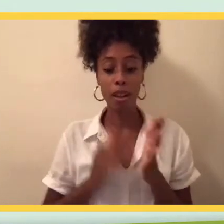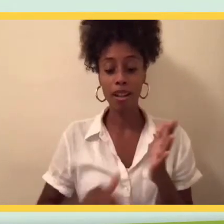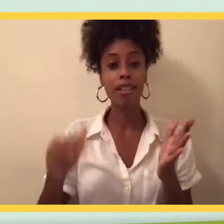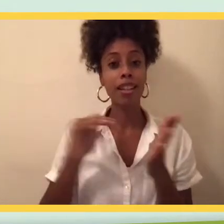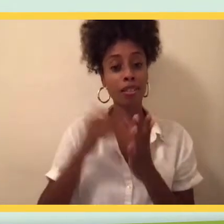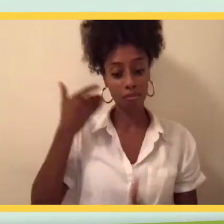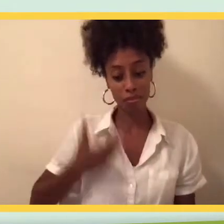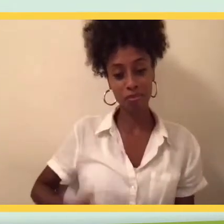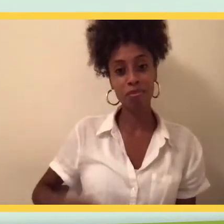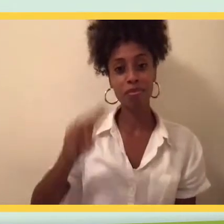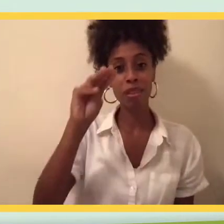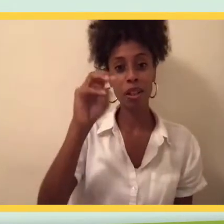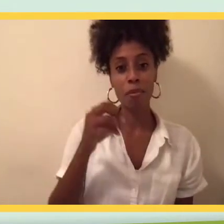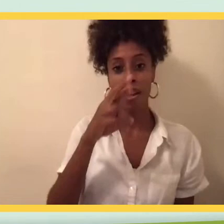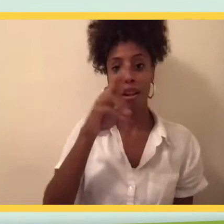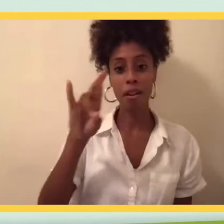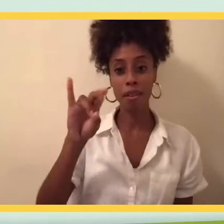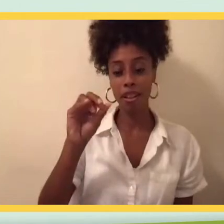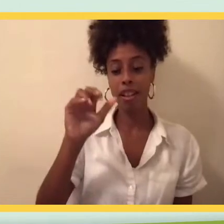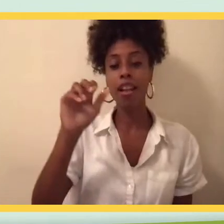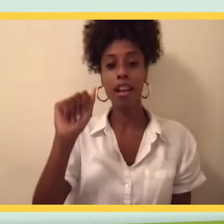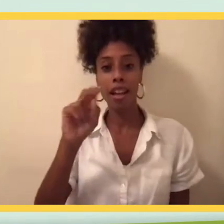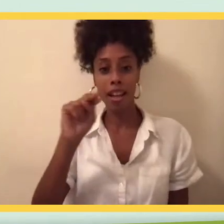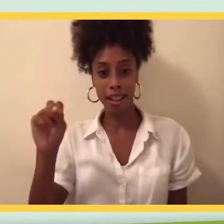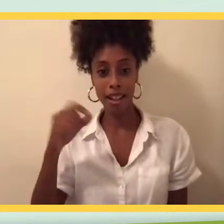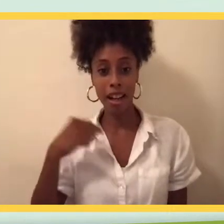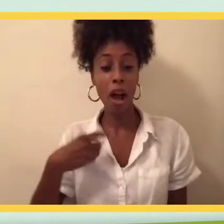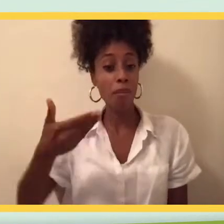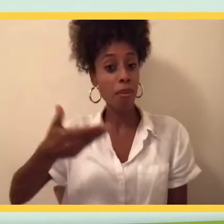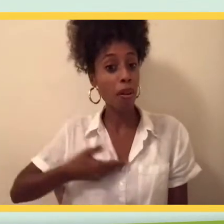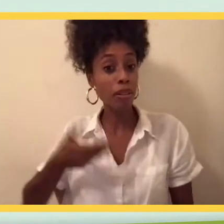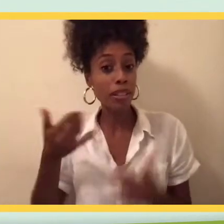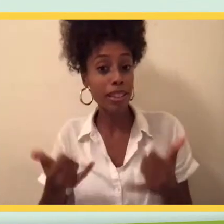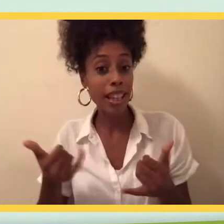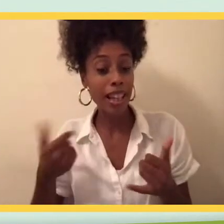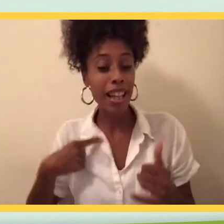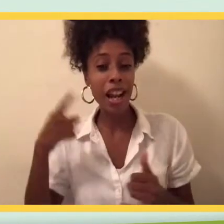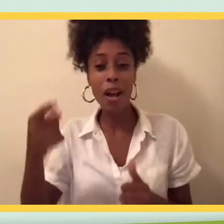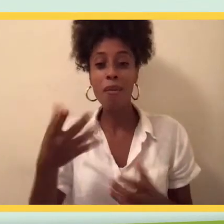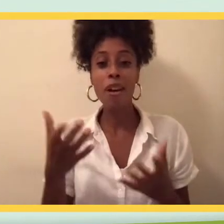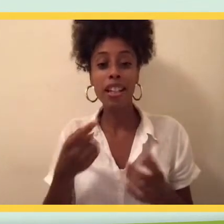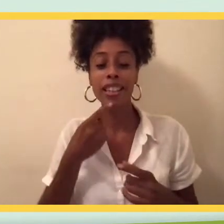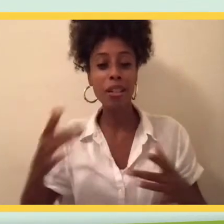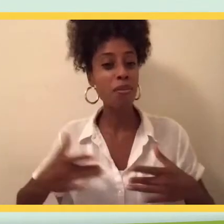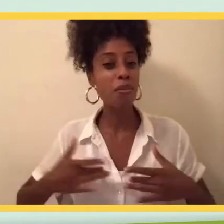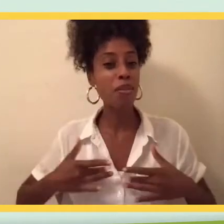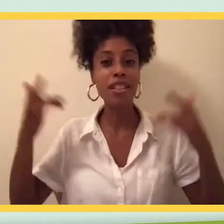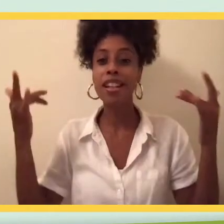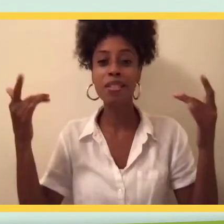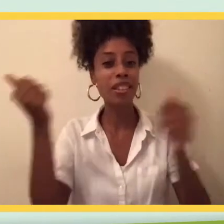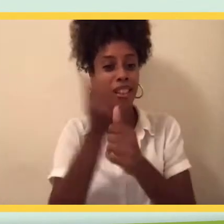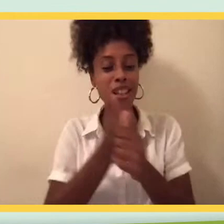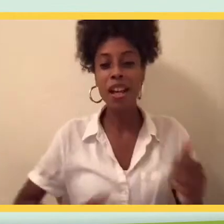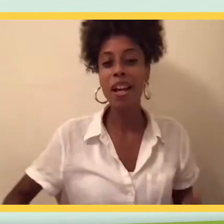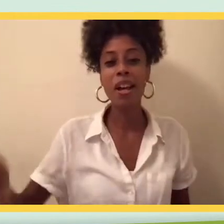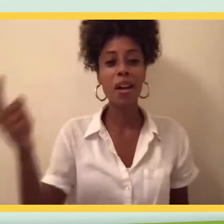and as your MC today, I wanted to give you give a special shout out to everybody who